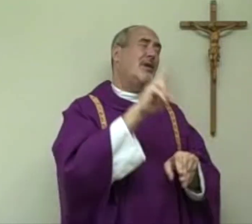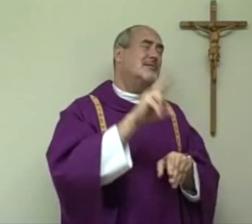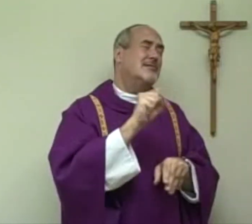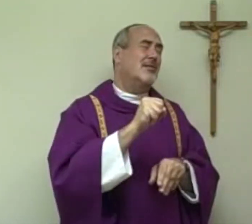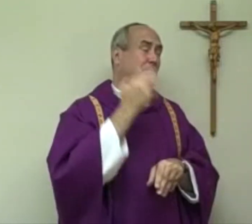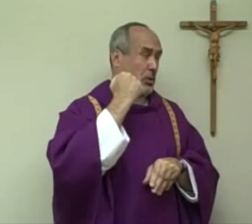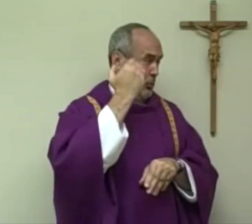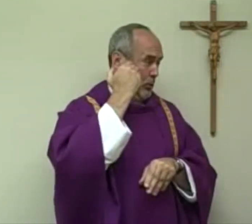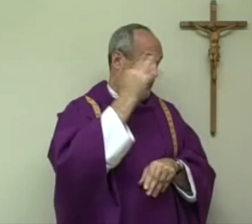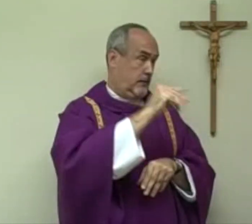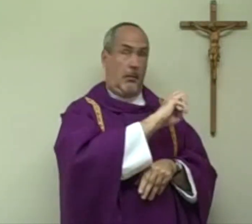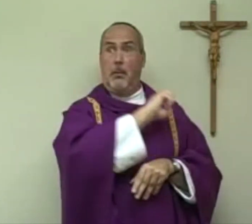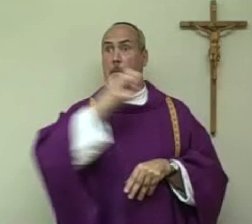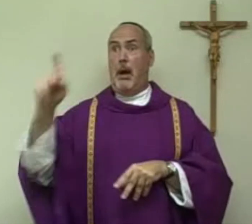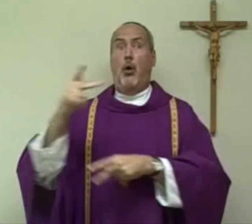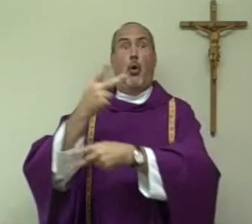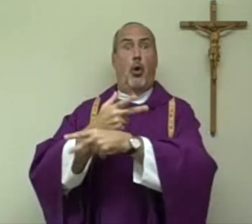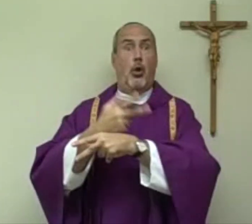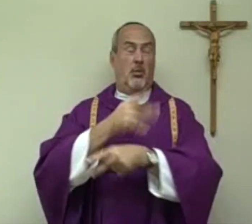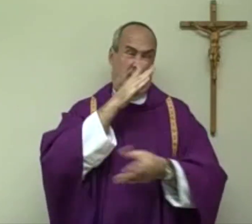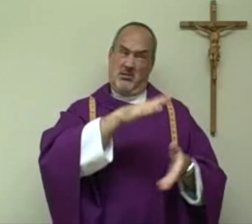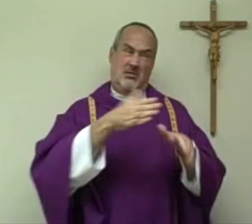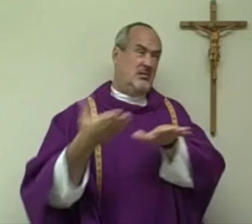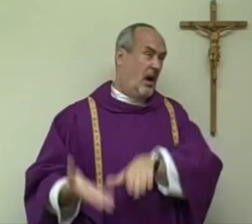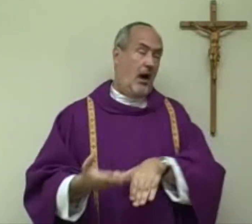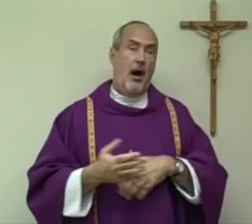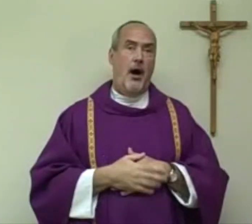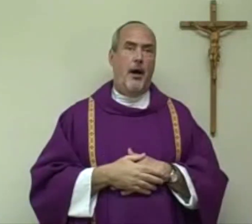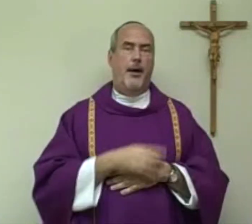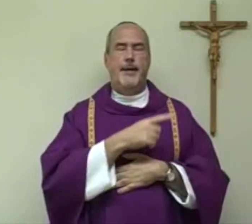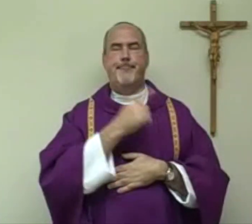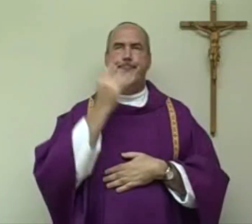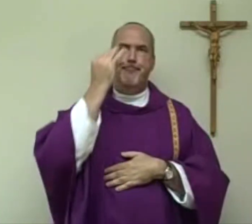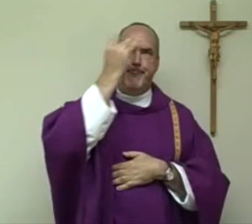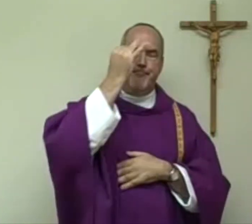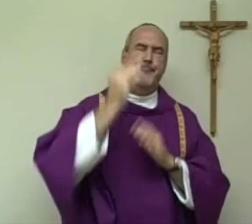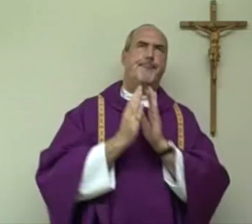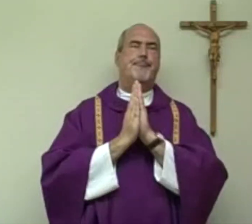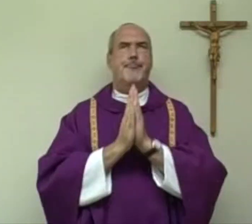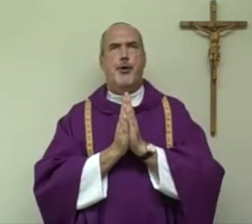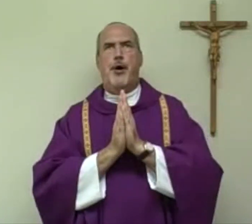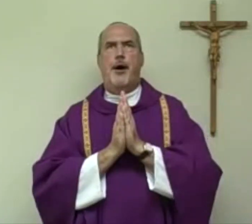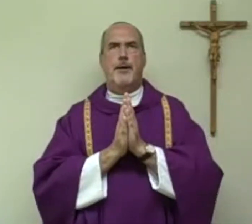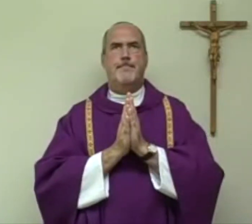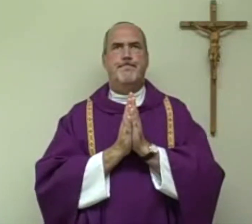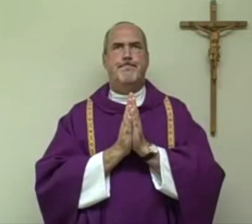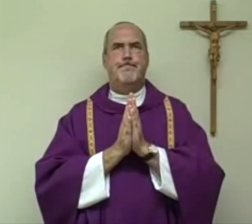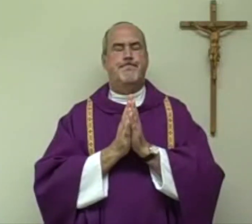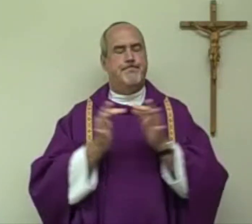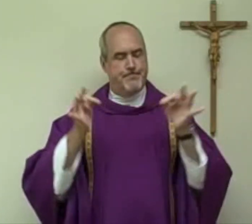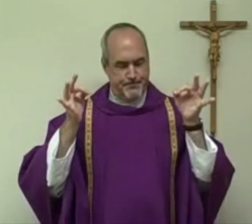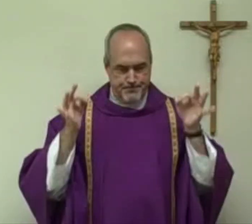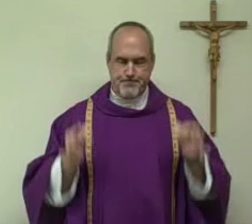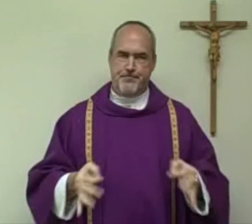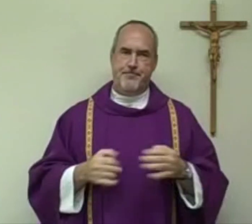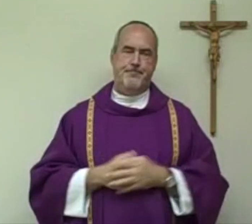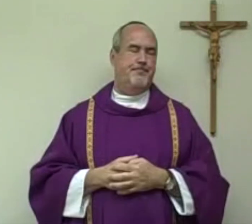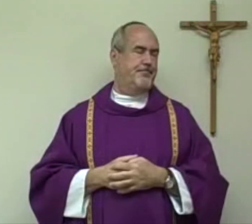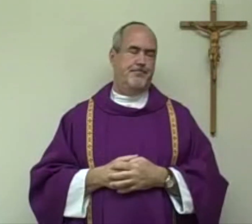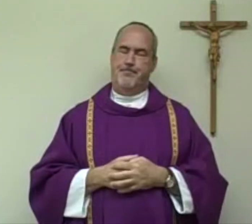priests, whom all warned him that if he did return to Guatemala, he for surely would die. So he prayed